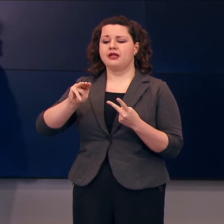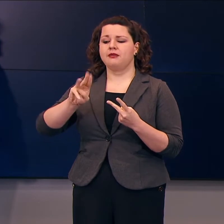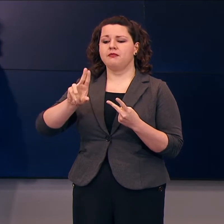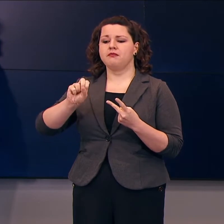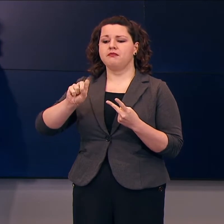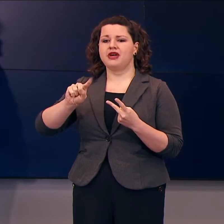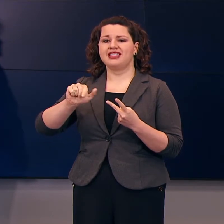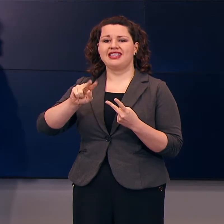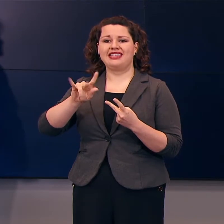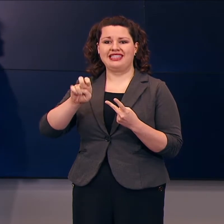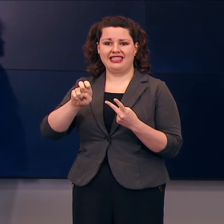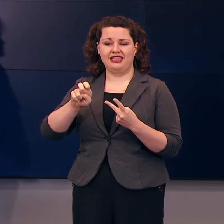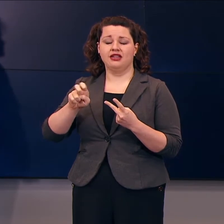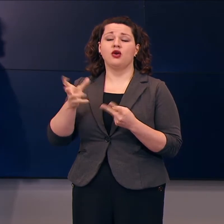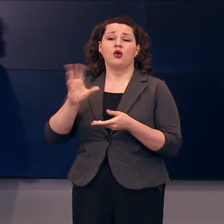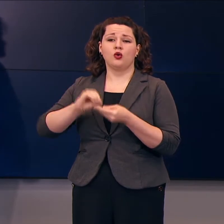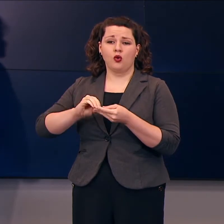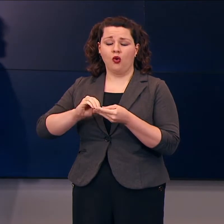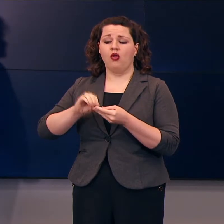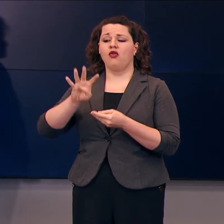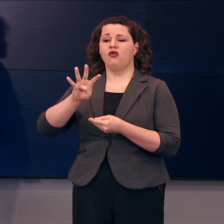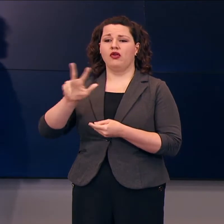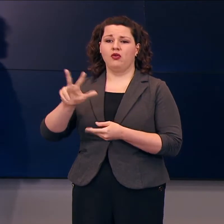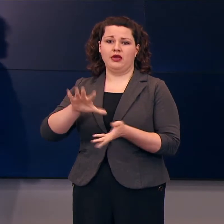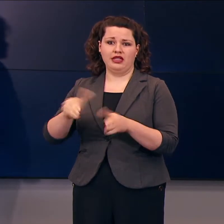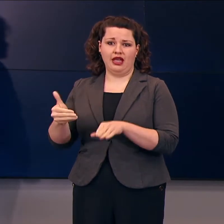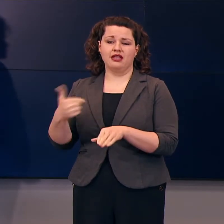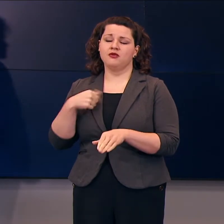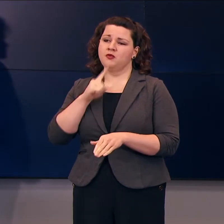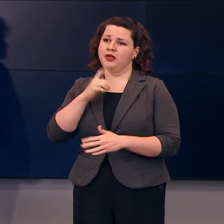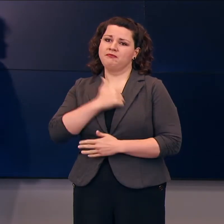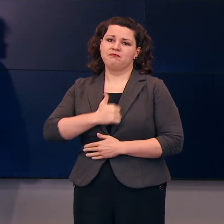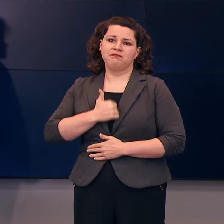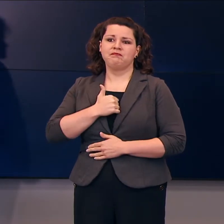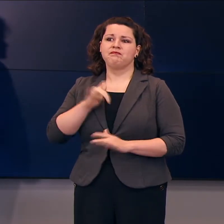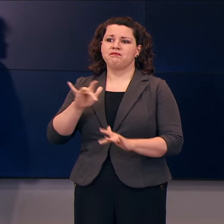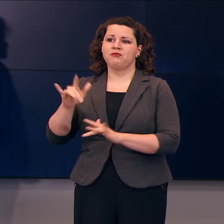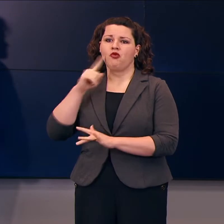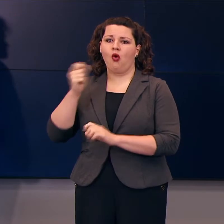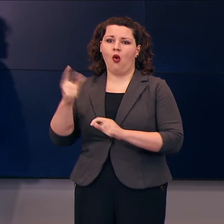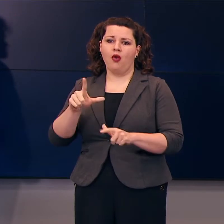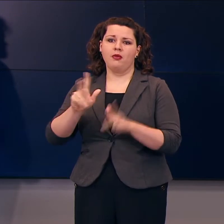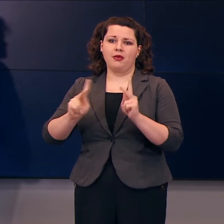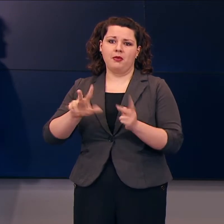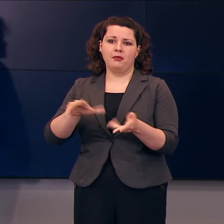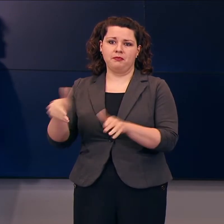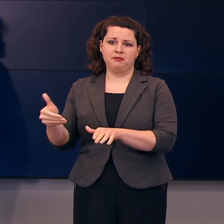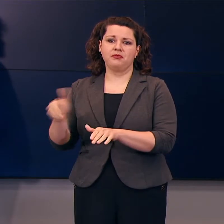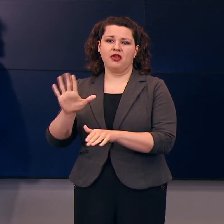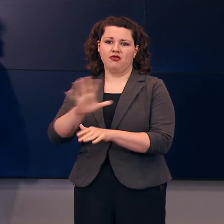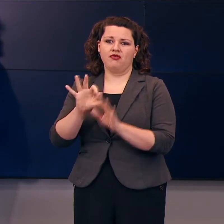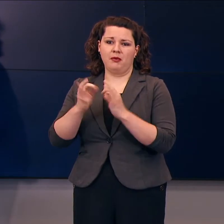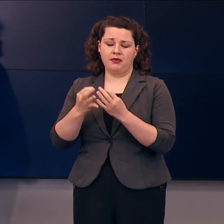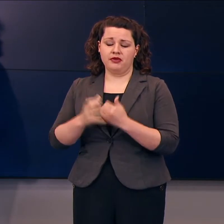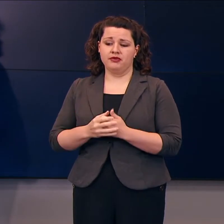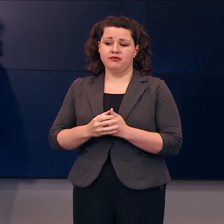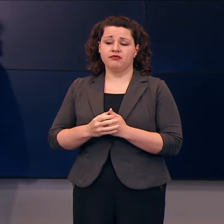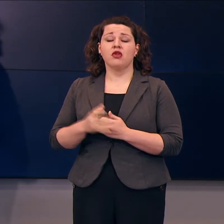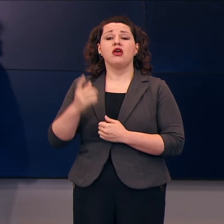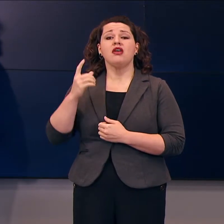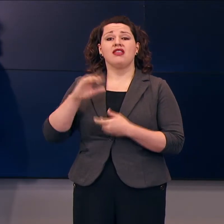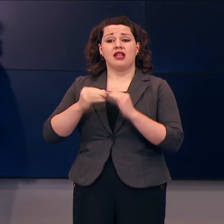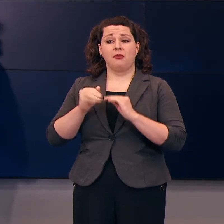our sincere condolences go out to the families of those who have passed. The number of Iowans who have successfully recovered from